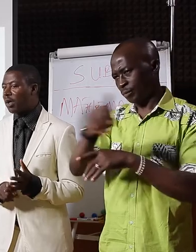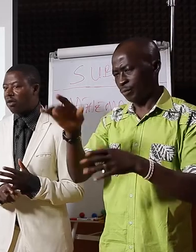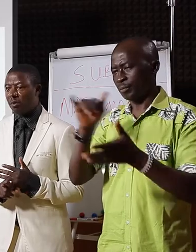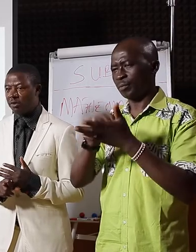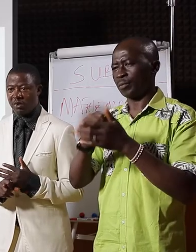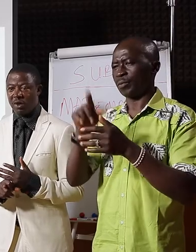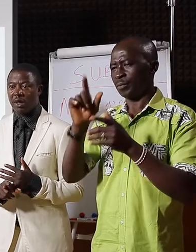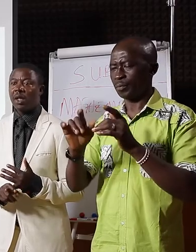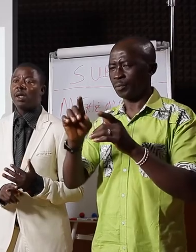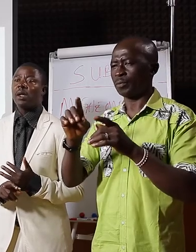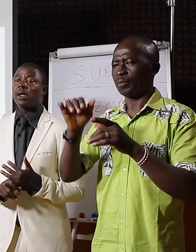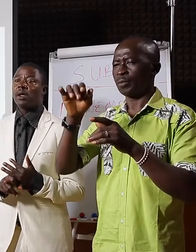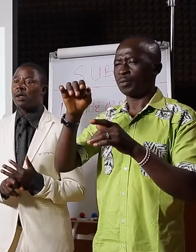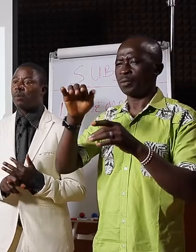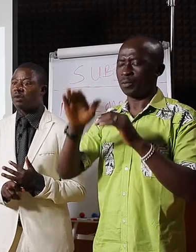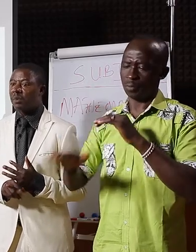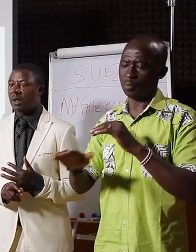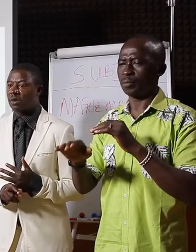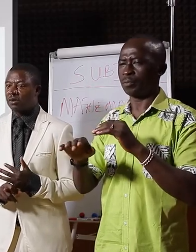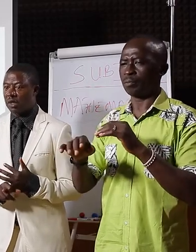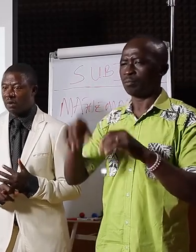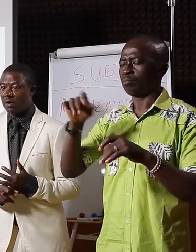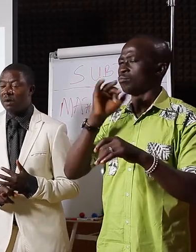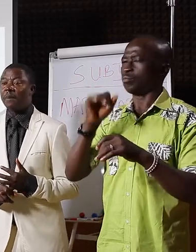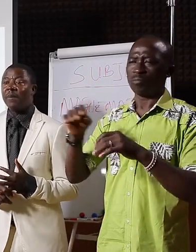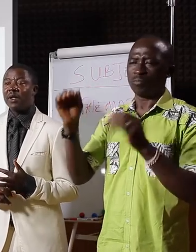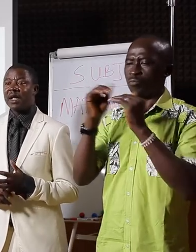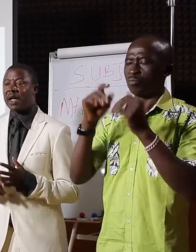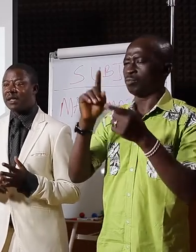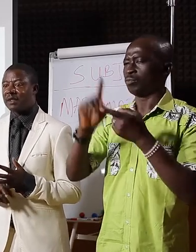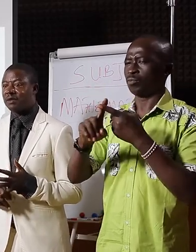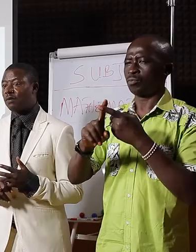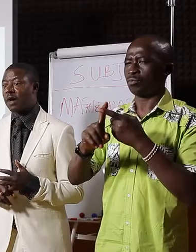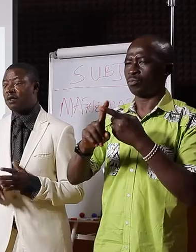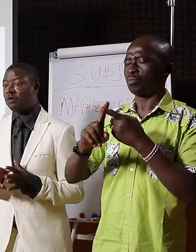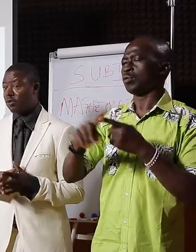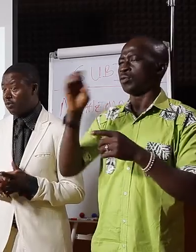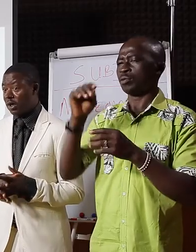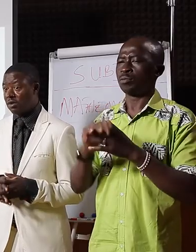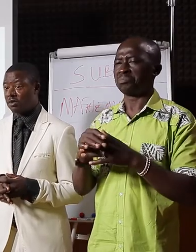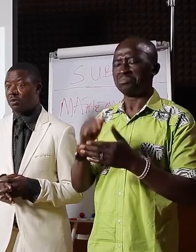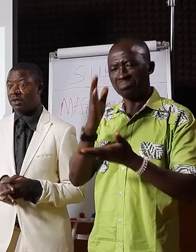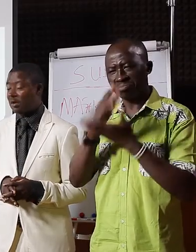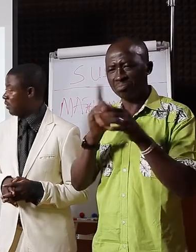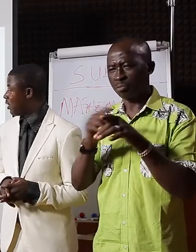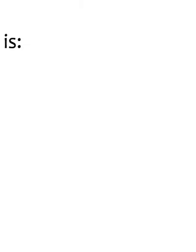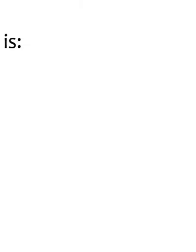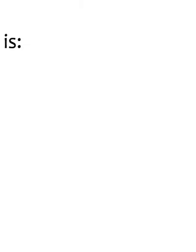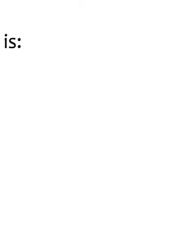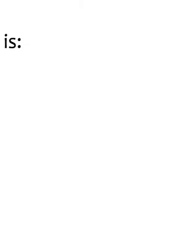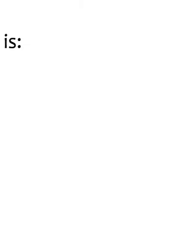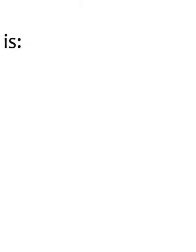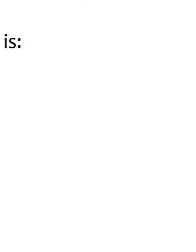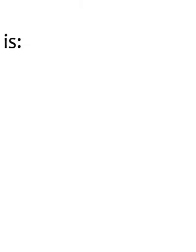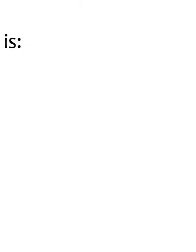the denominator must not be equal to 0. But there are cases you find the numerator to be 0. So